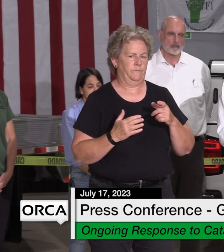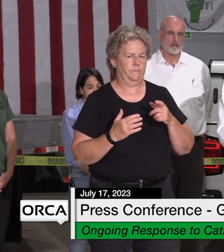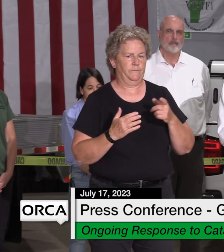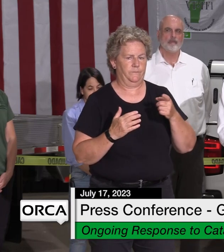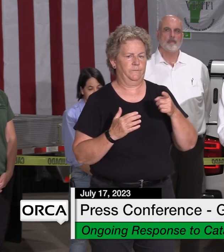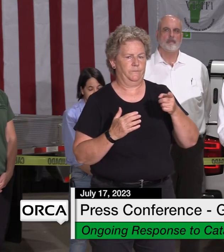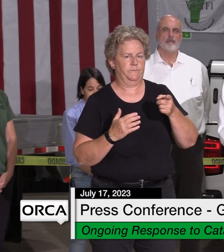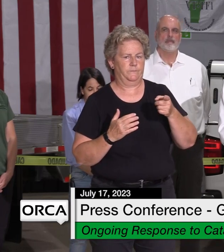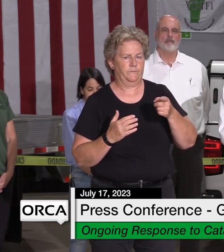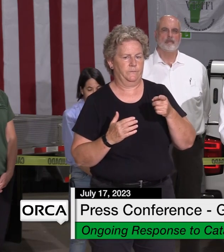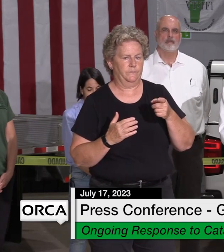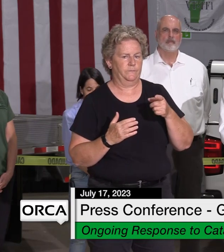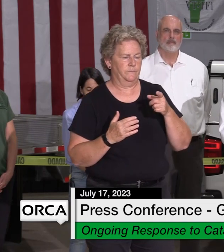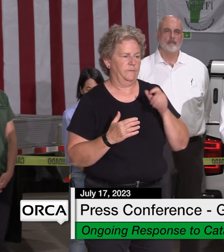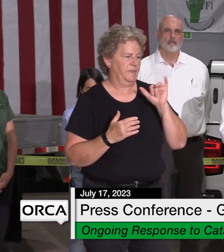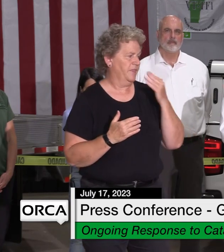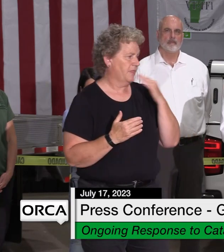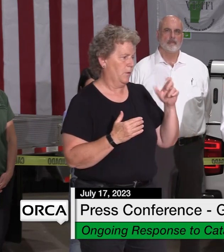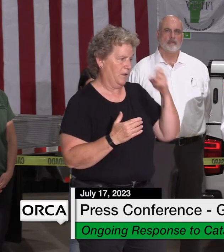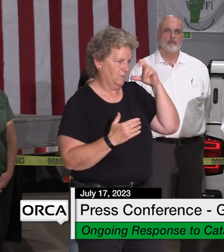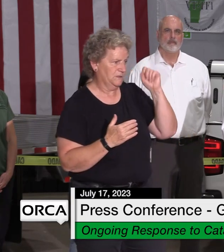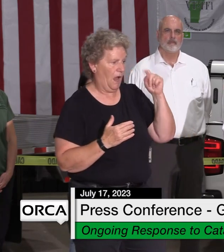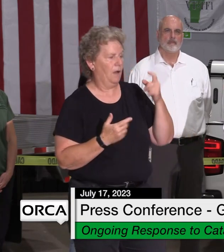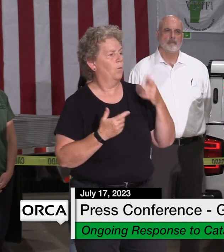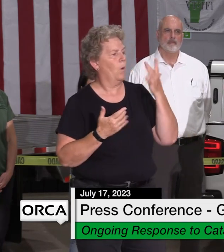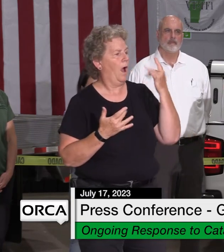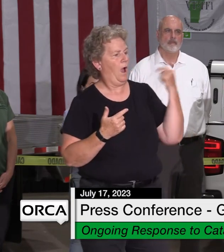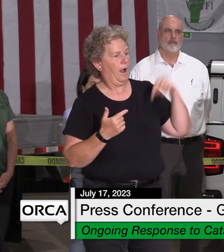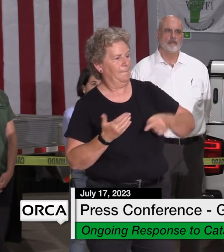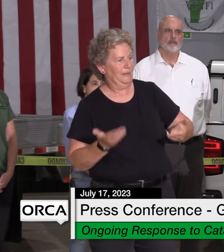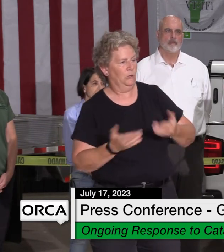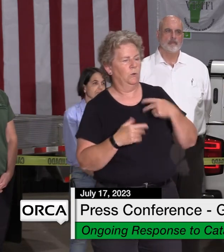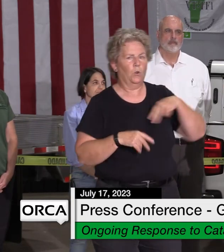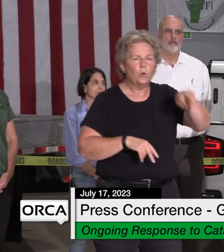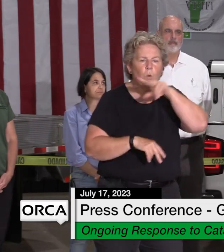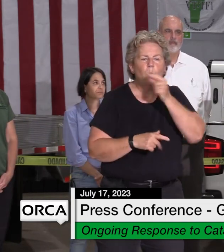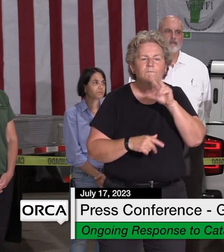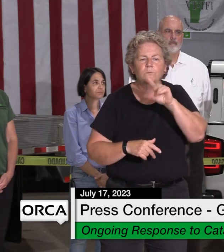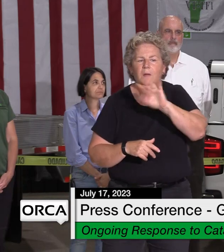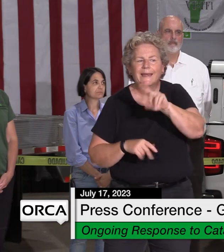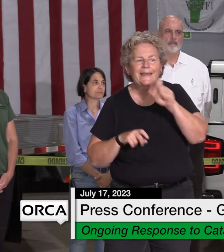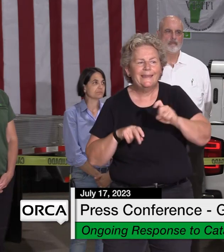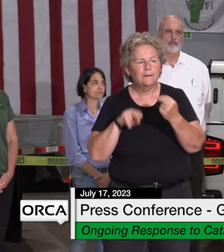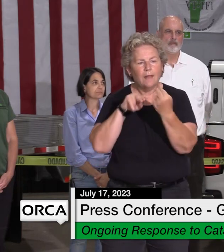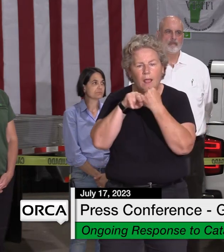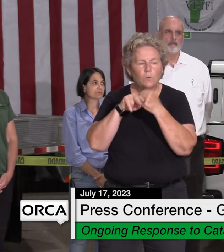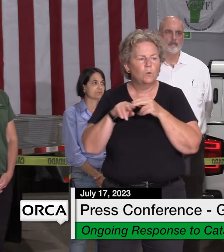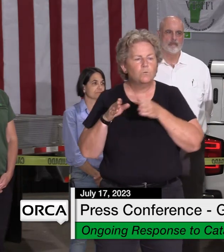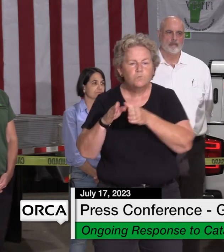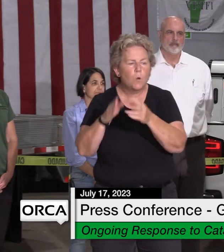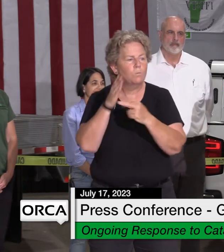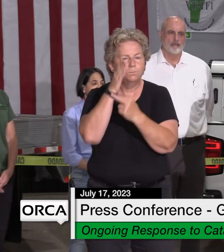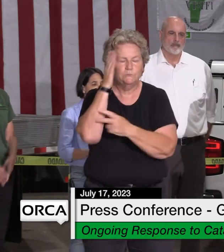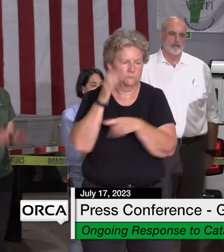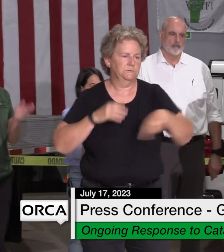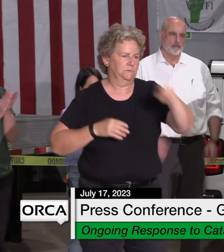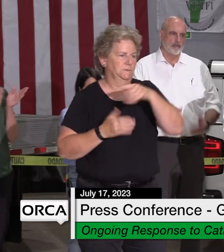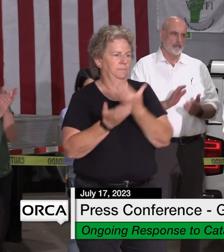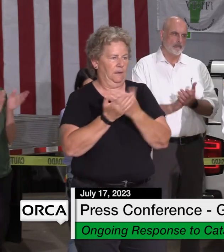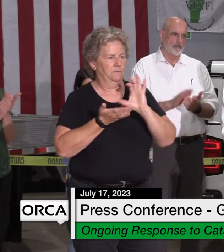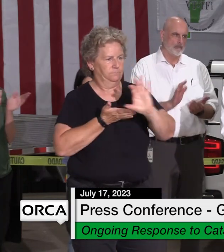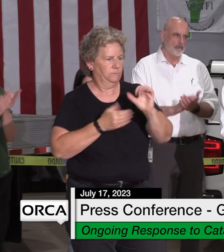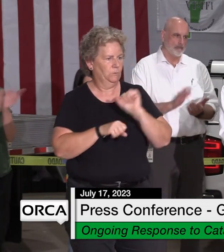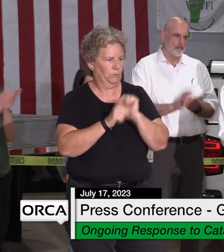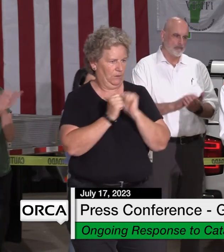that across this administration, we will have your backs as Vermonters do everything to rebuild and recover. Thanks again for inviting us to be here.